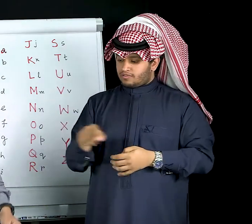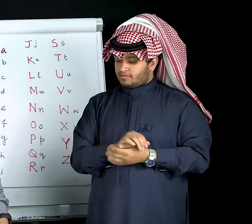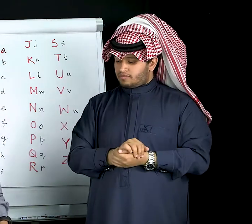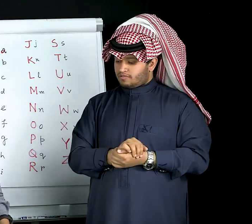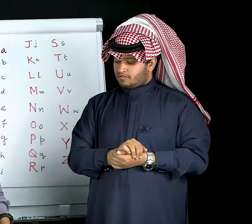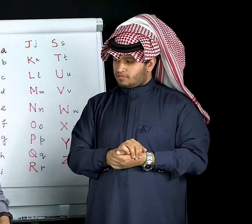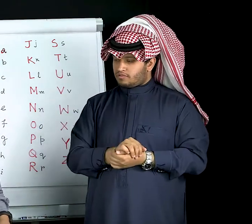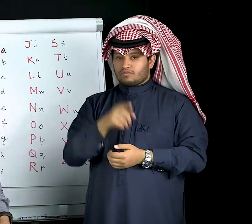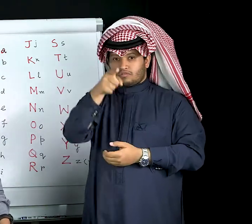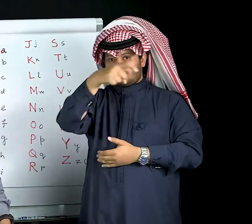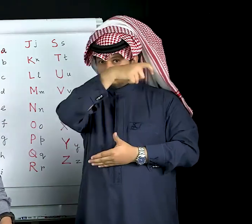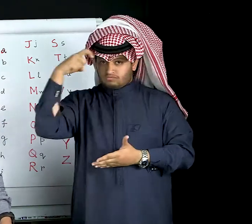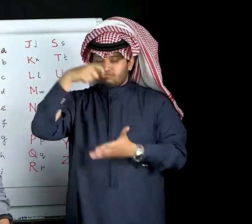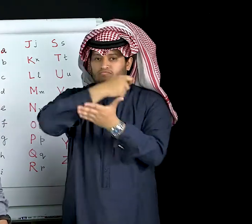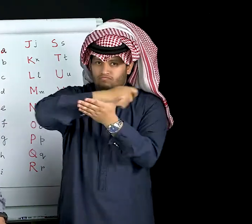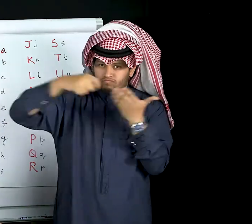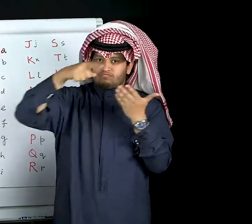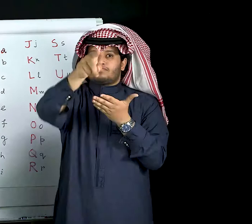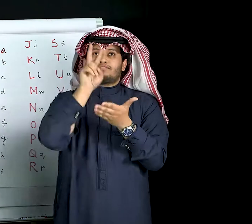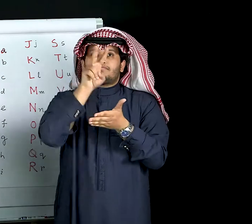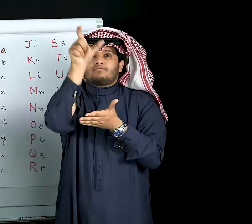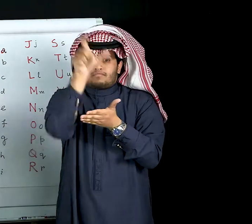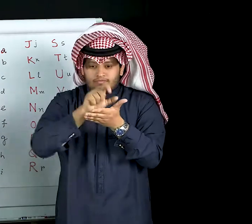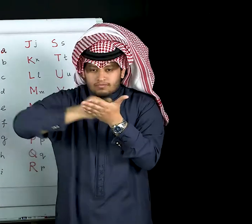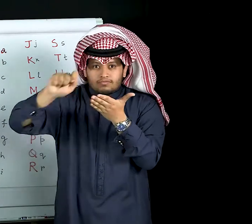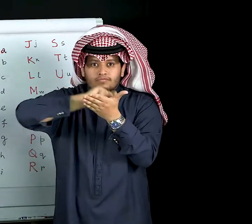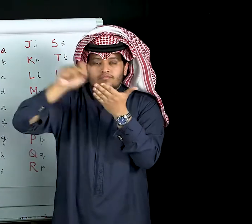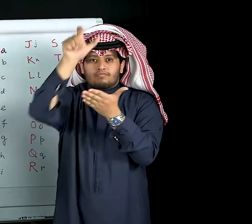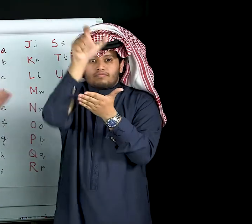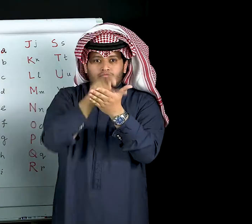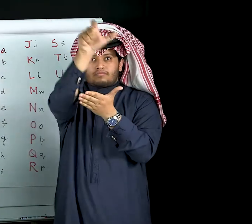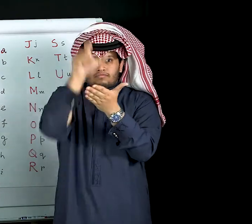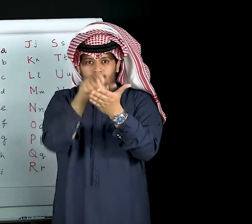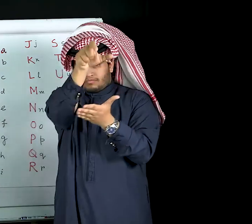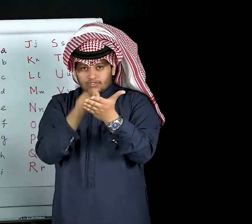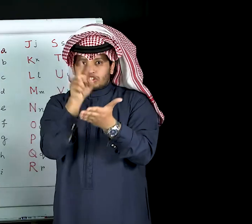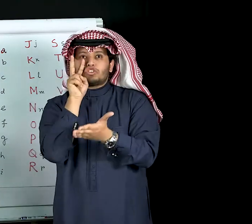on your papers. You have to write the word that I will say.